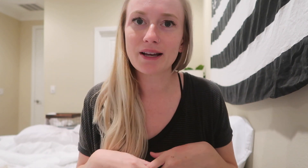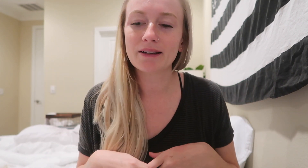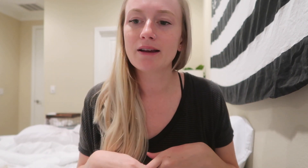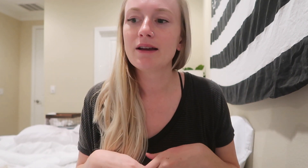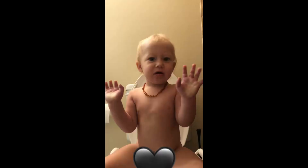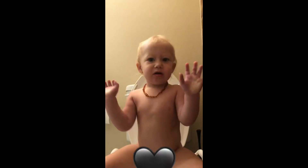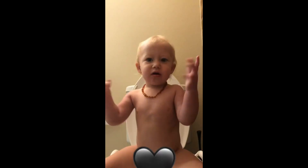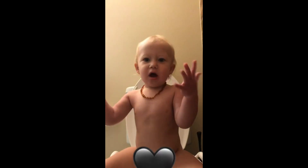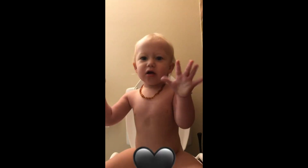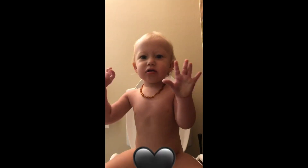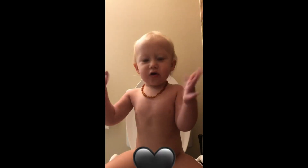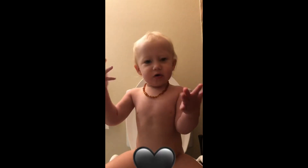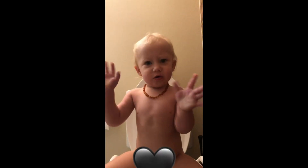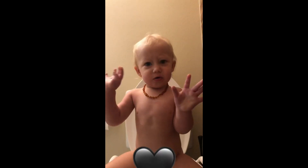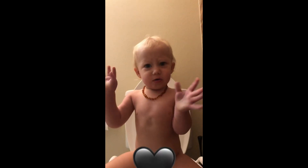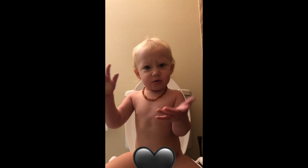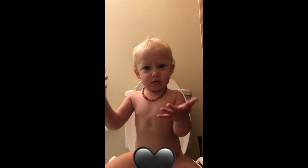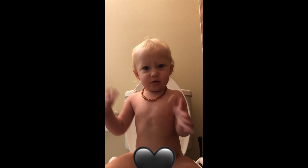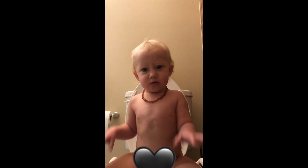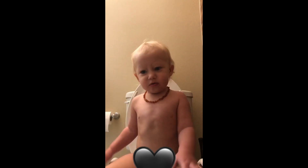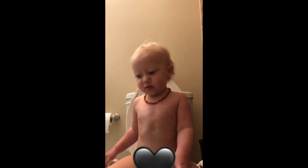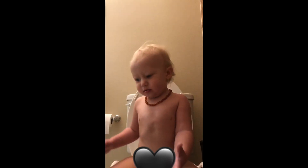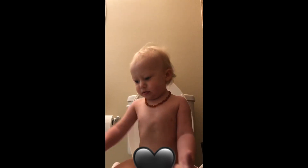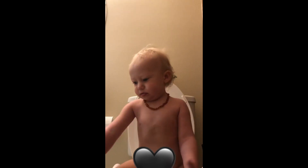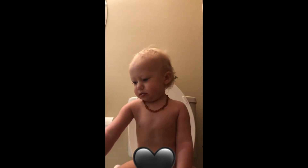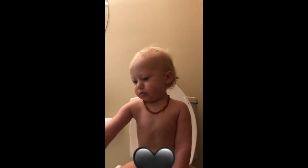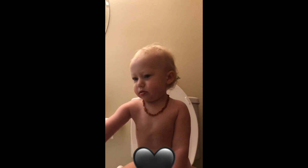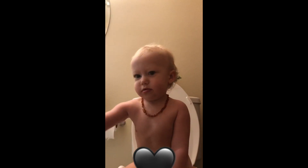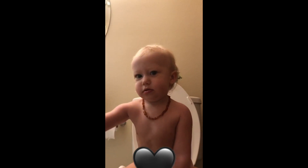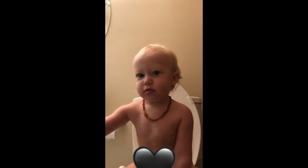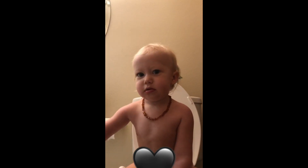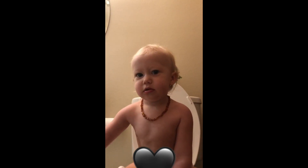done. You're all done. Did you go potty?